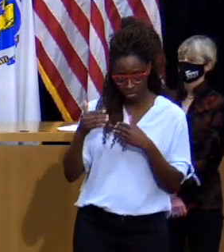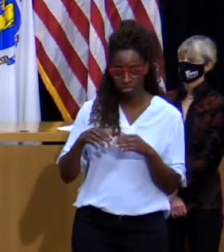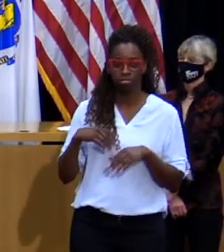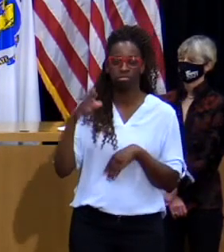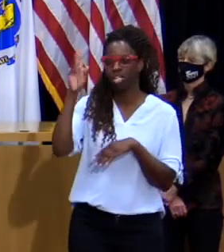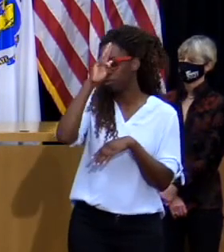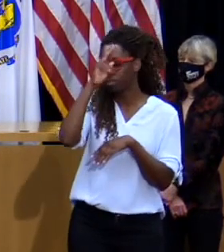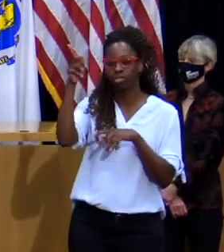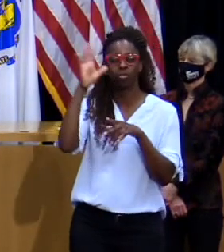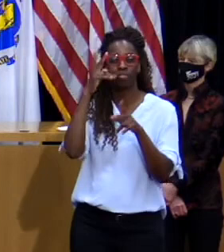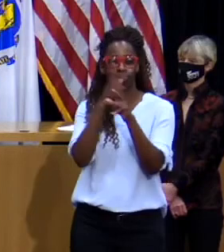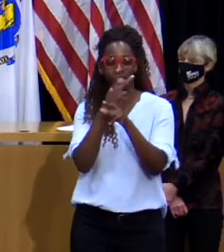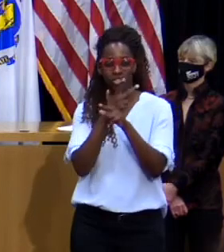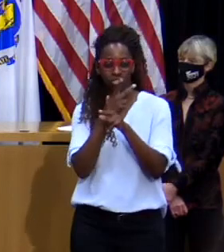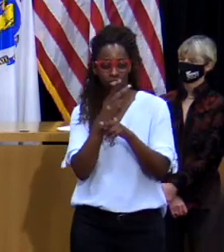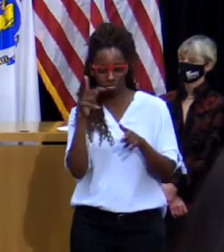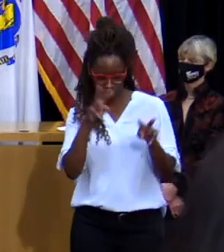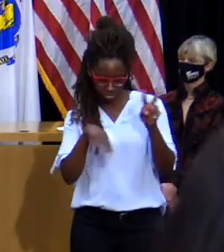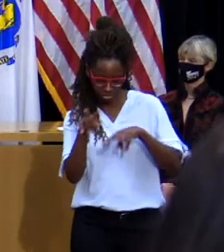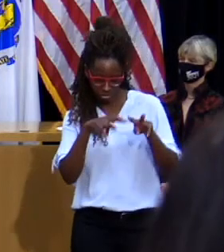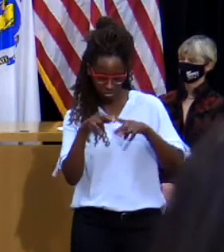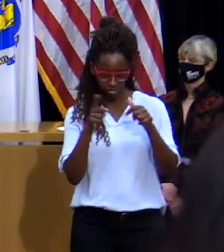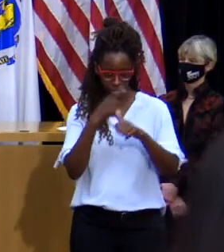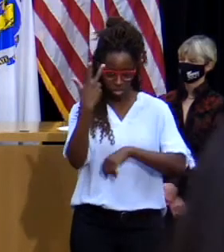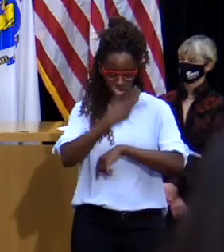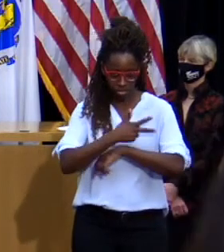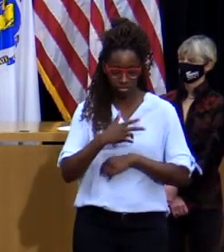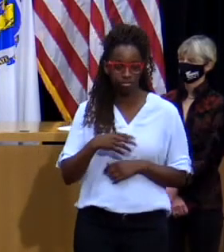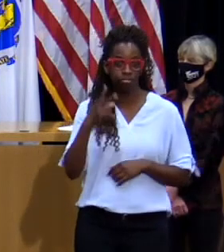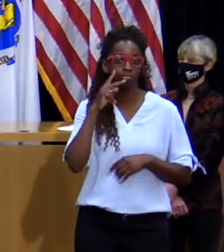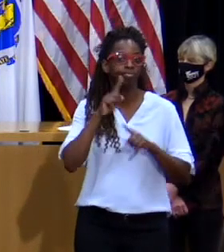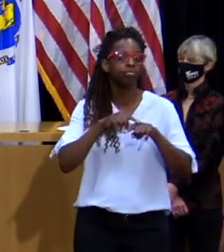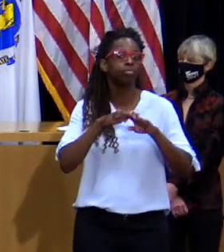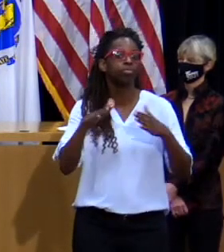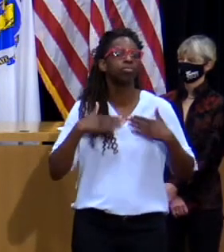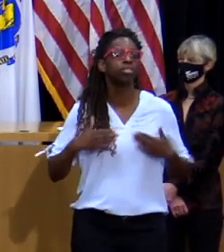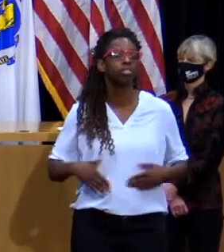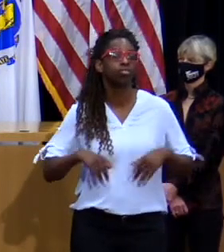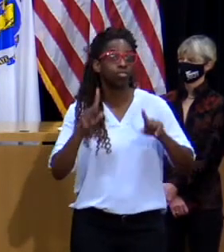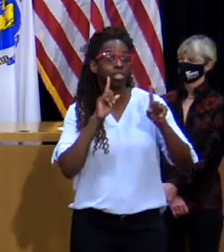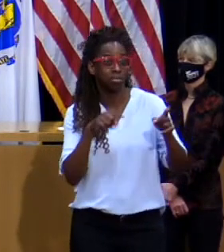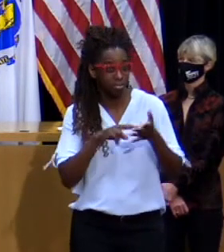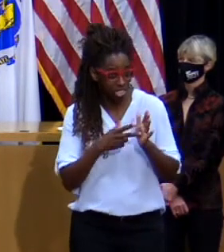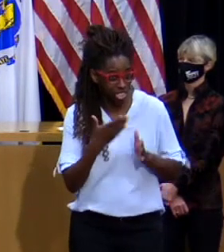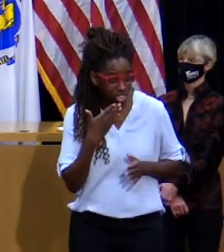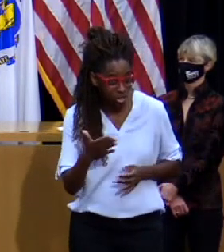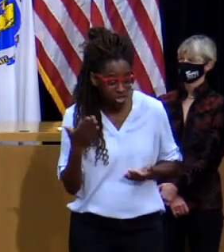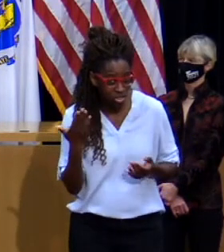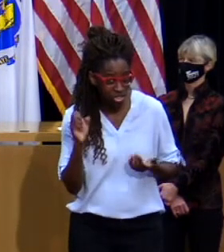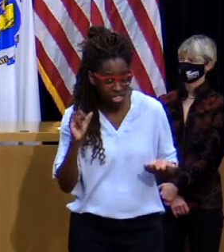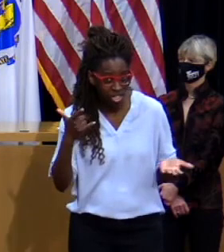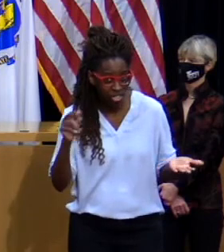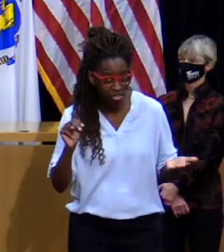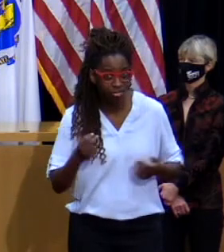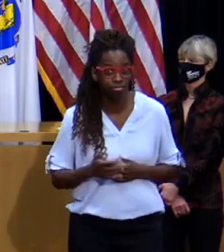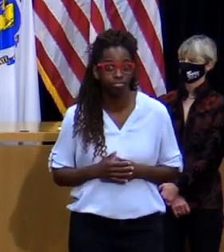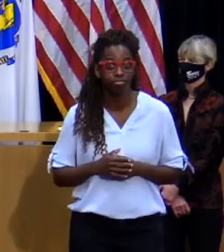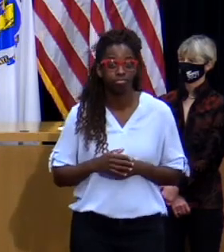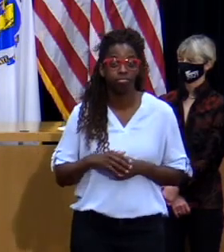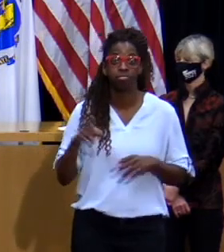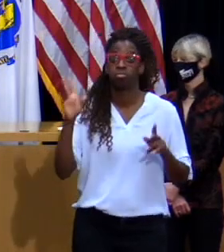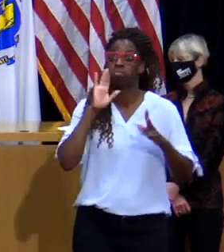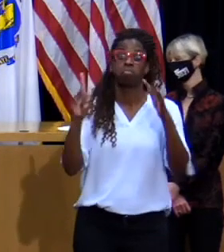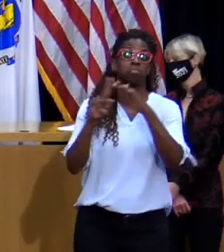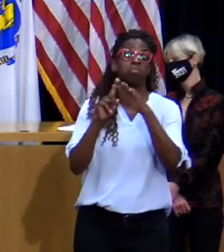things, and the number of serious vaccine-related events really has not been seen in the trial data we've seen. Doctor, what about the show to get